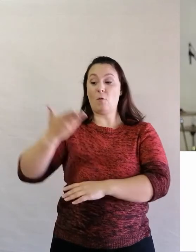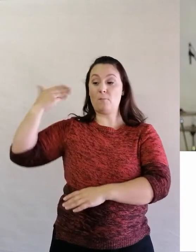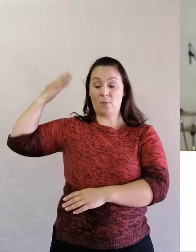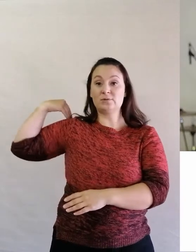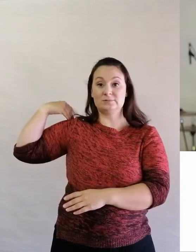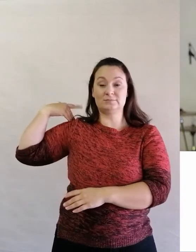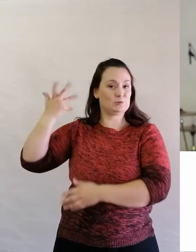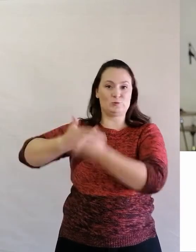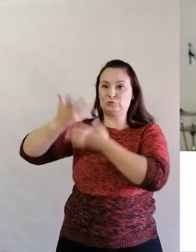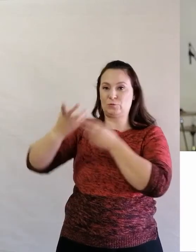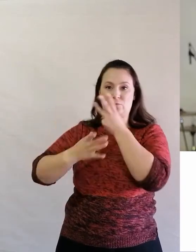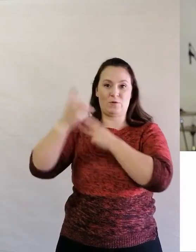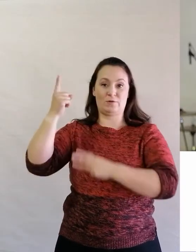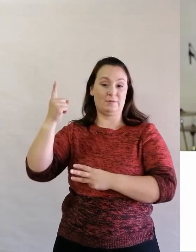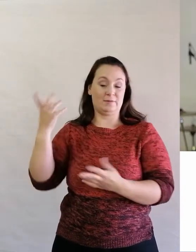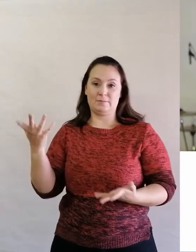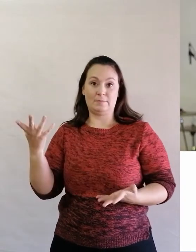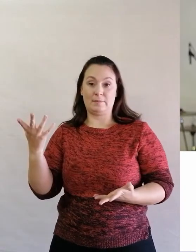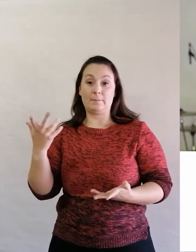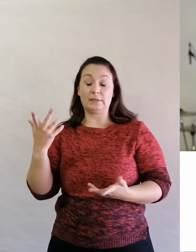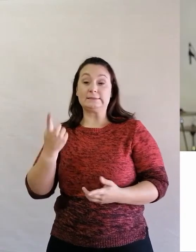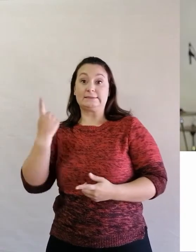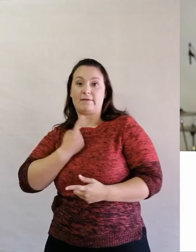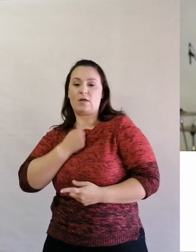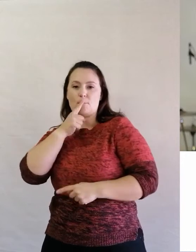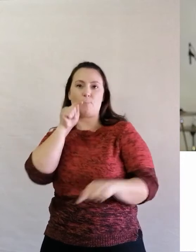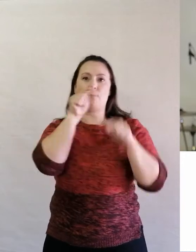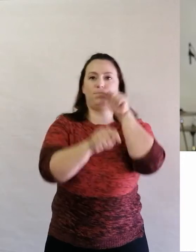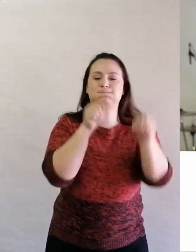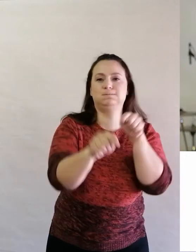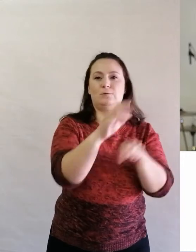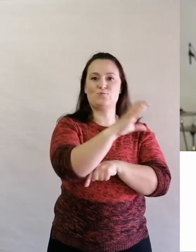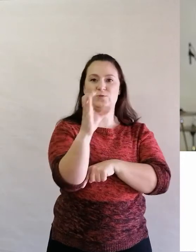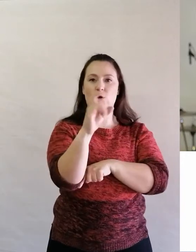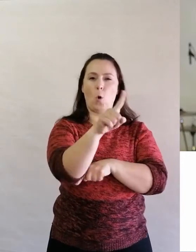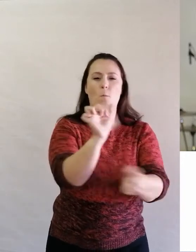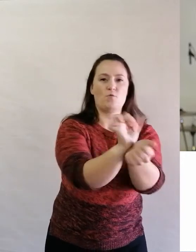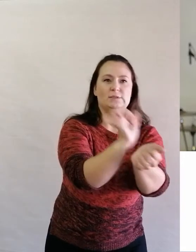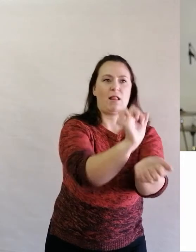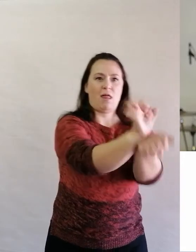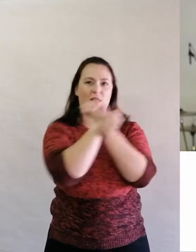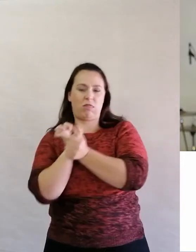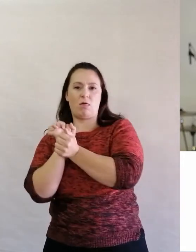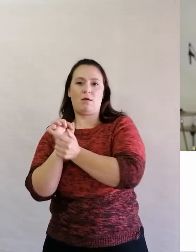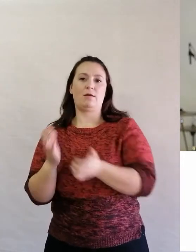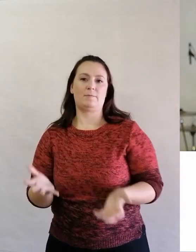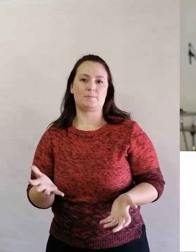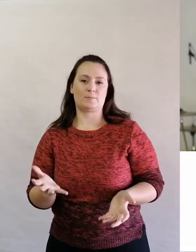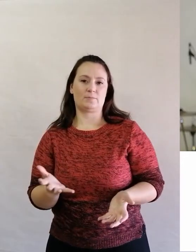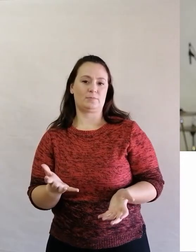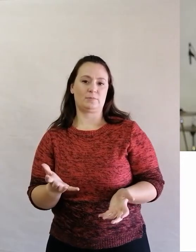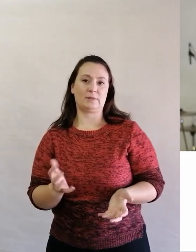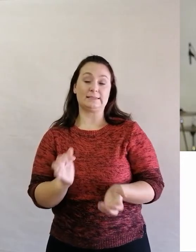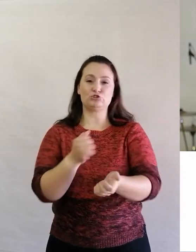And you may not have been one who persecuted Christians or put them in prison, or, you know, you were a slave trader or